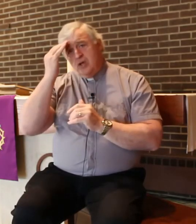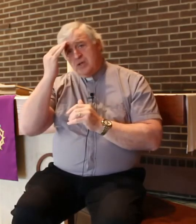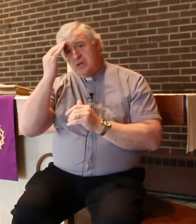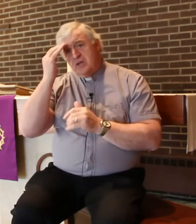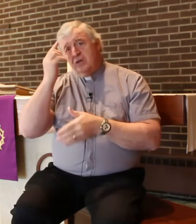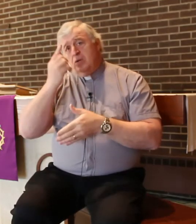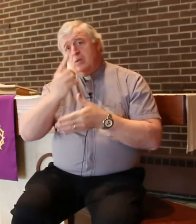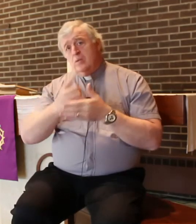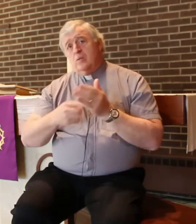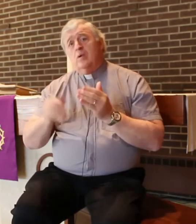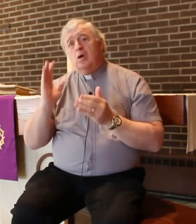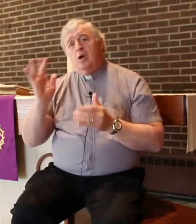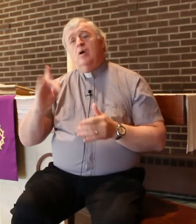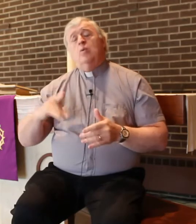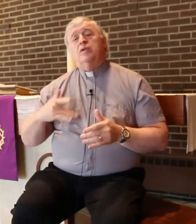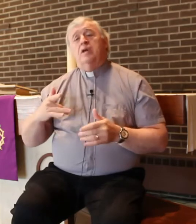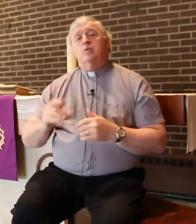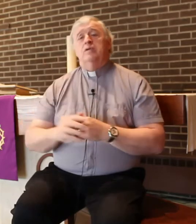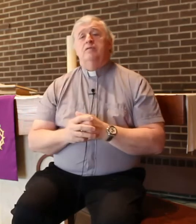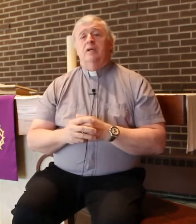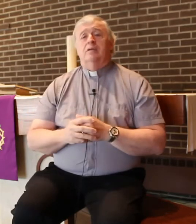Jesus knew what they would feel,